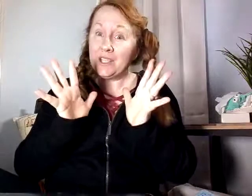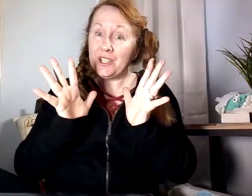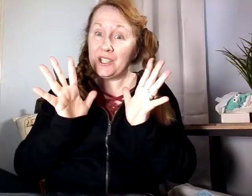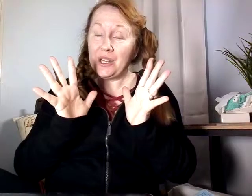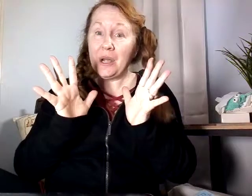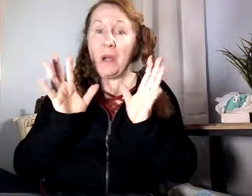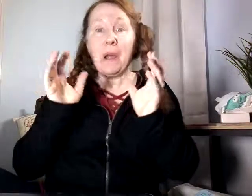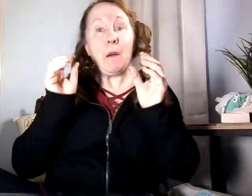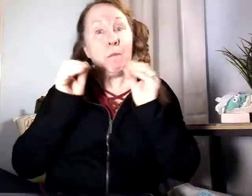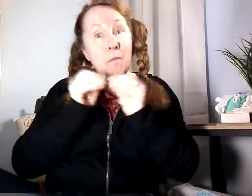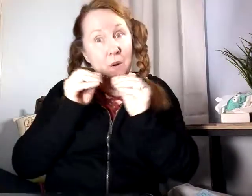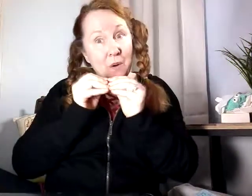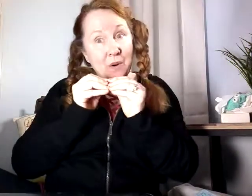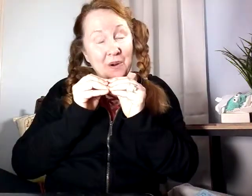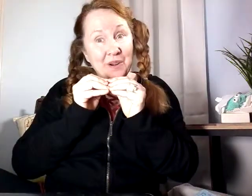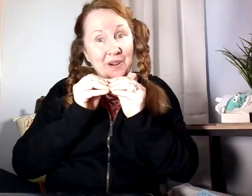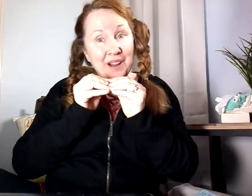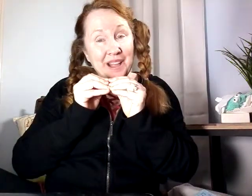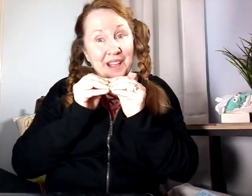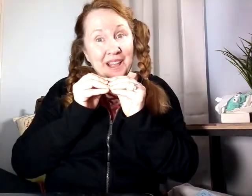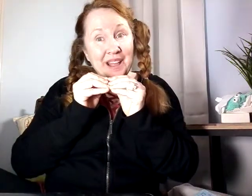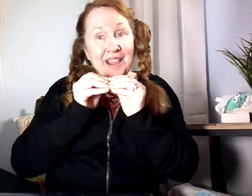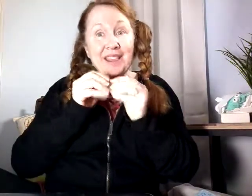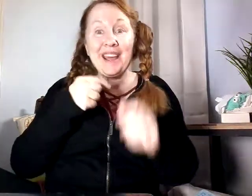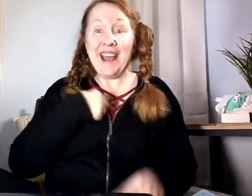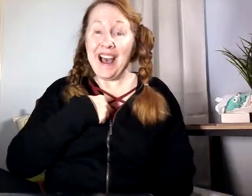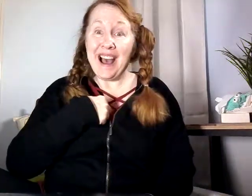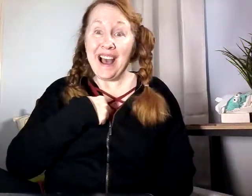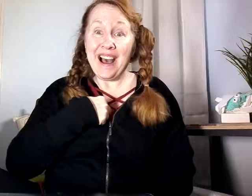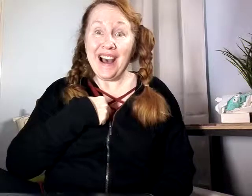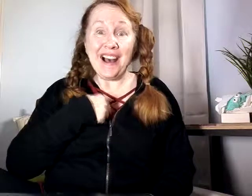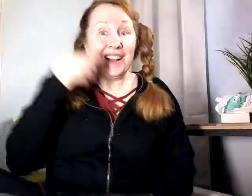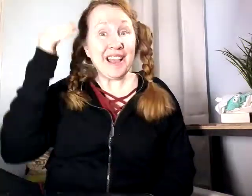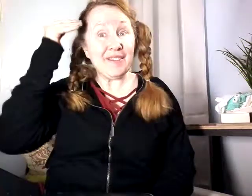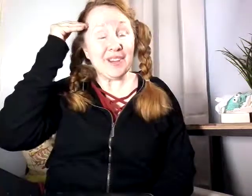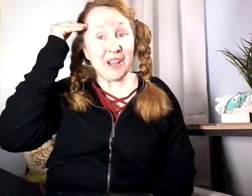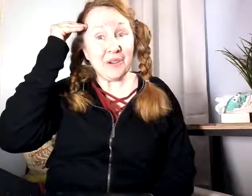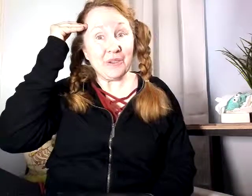much more than I'll ever know.